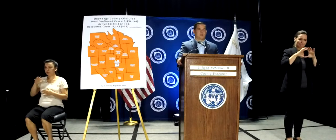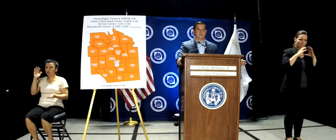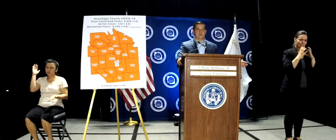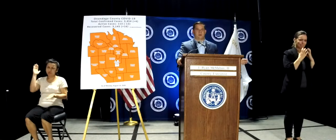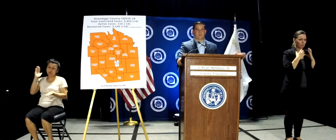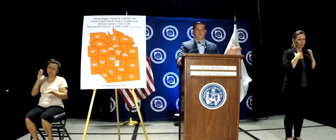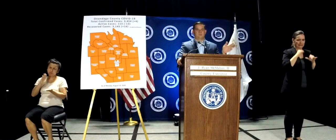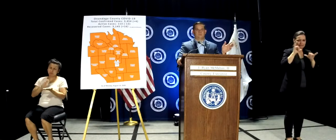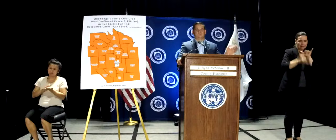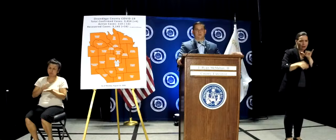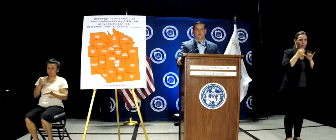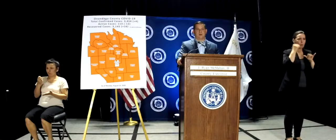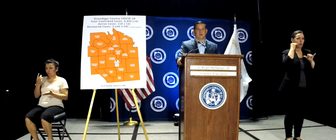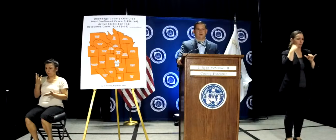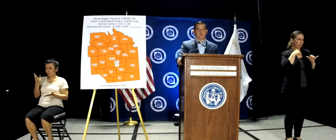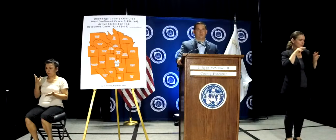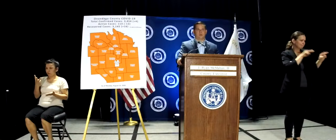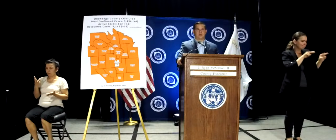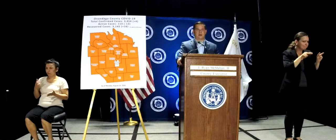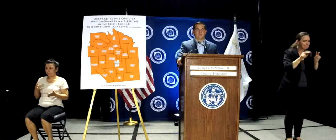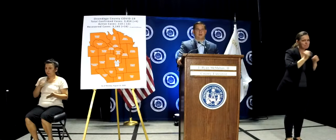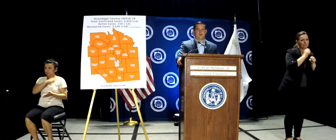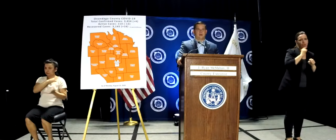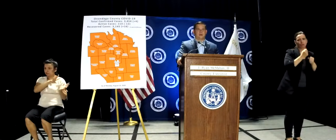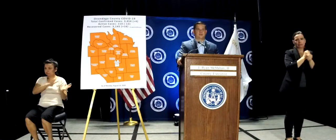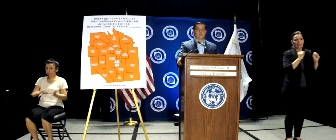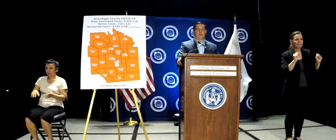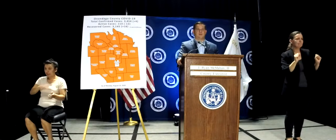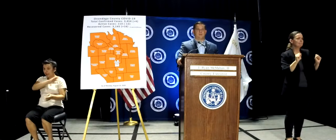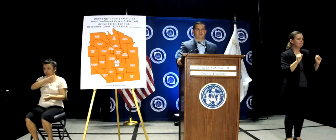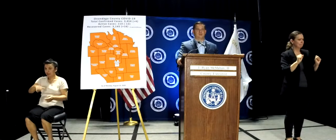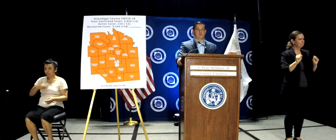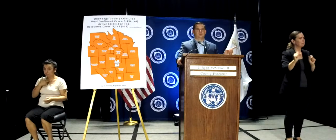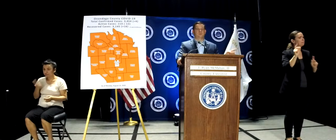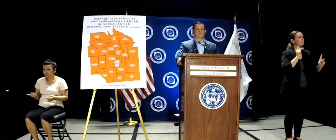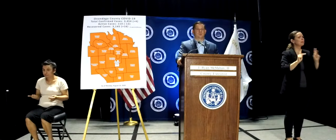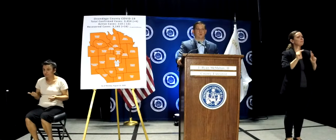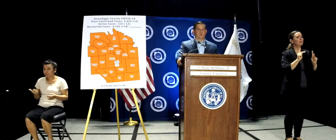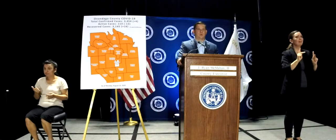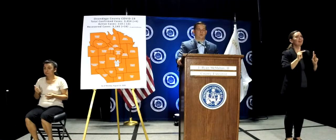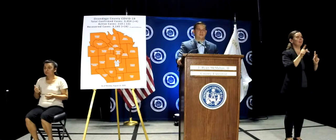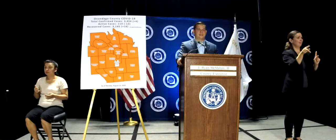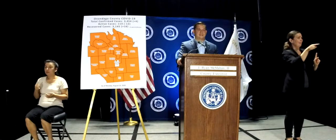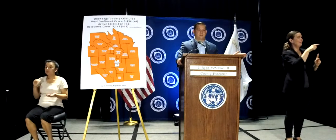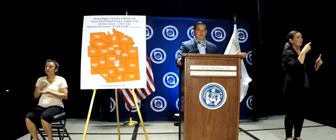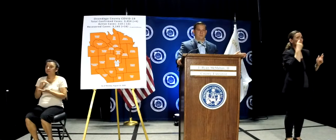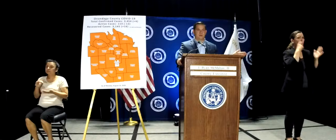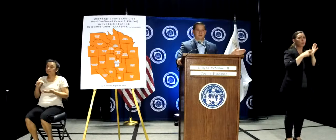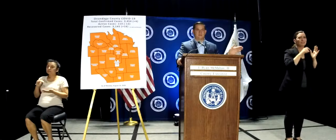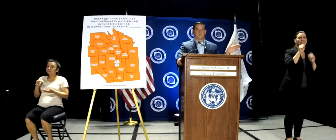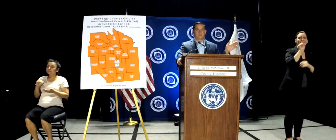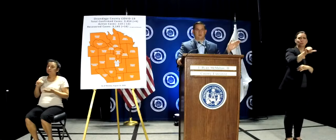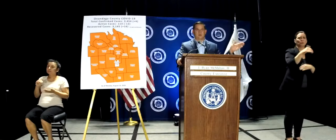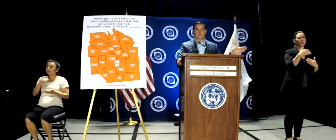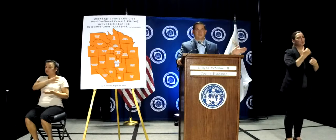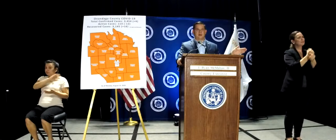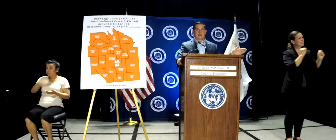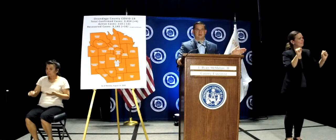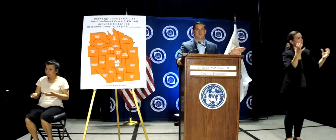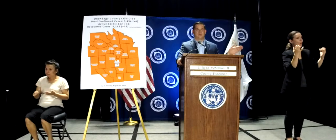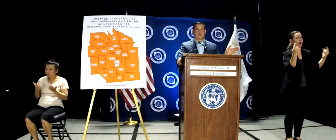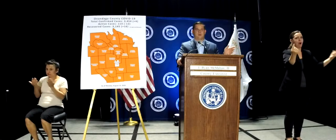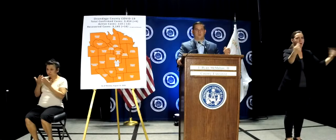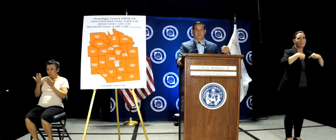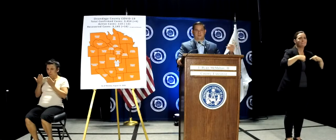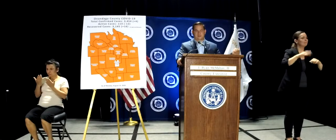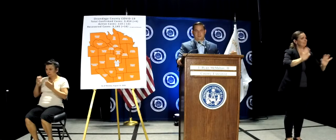people want to come into the bubble. And when you look at kids coming back from SU, what do? We test them coming in. We know that they are